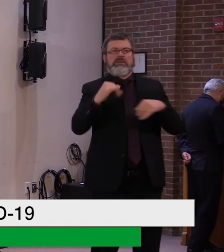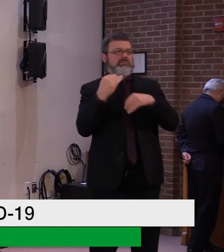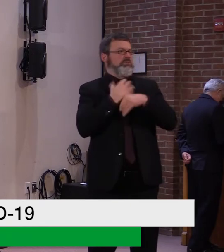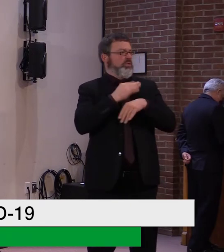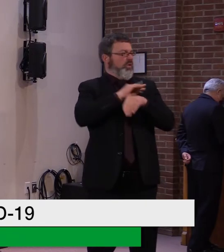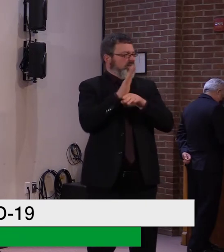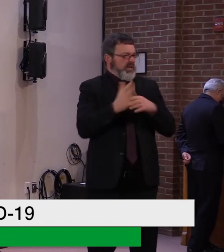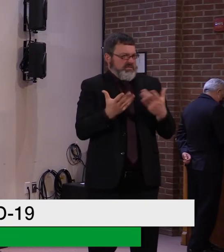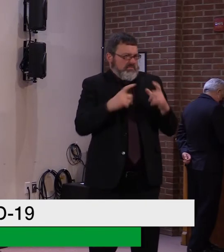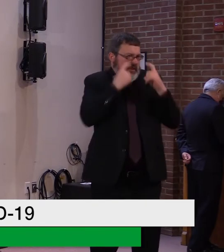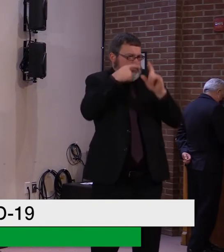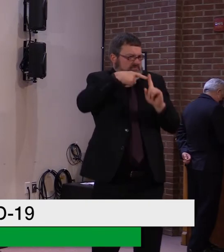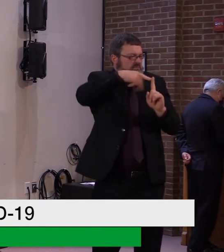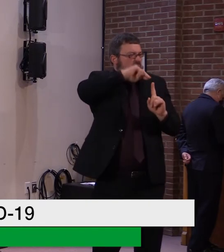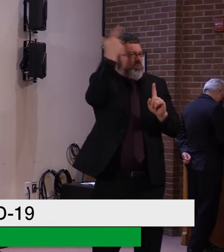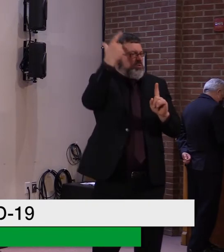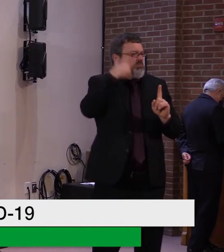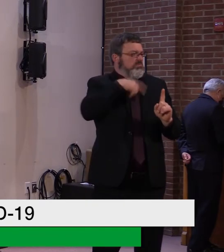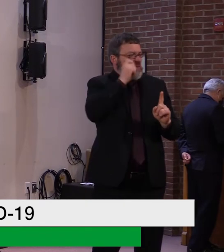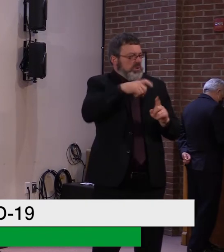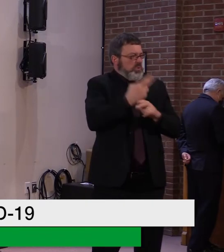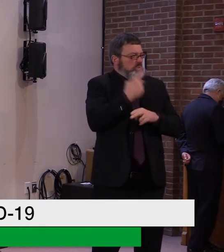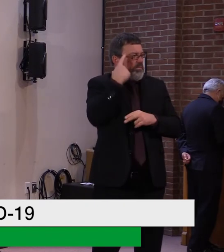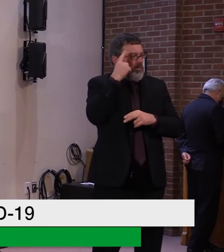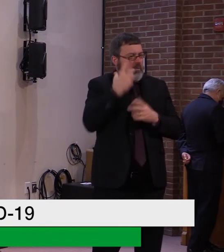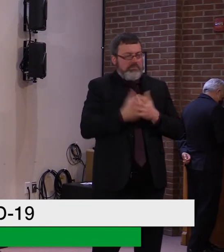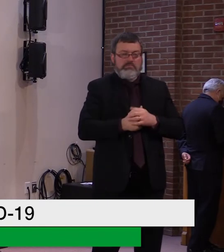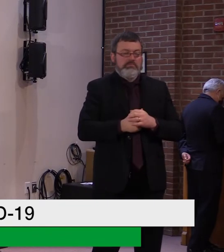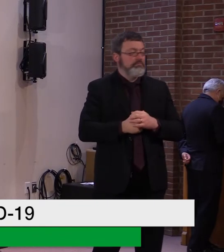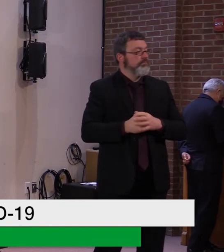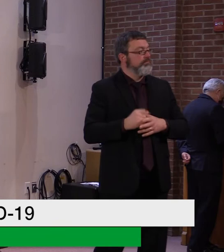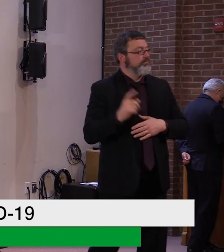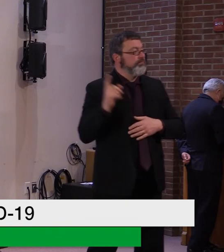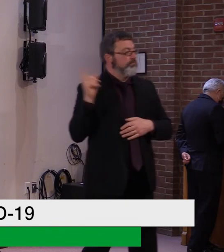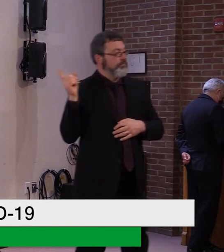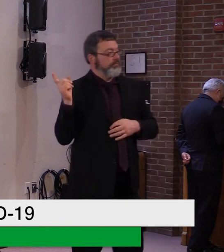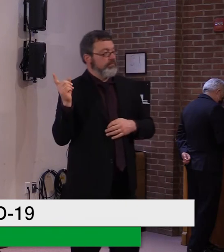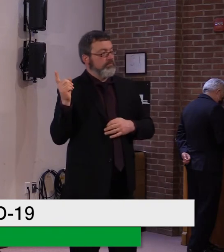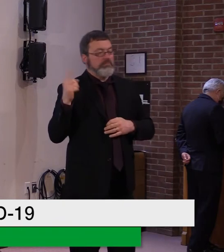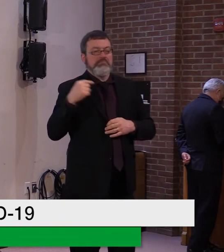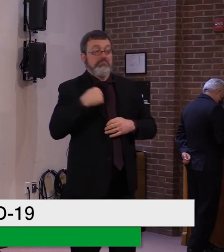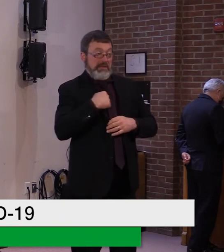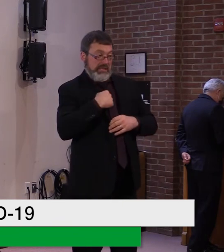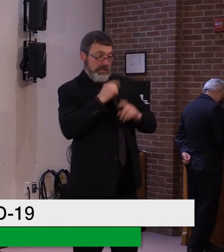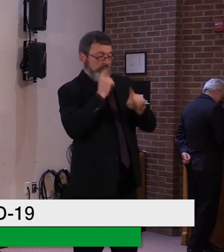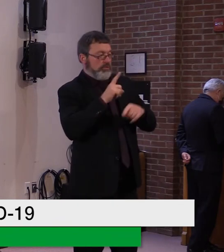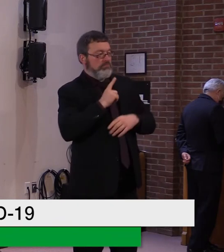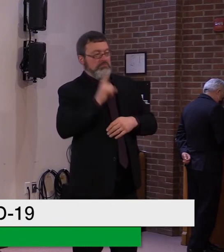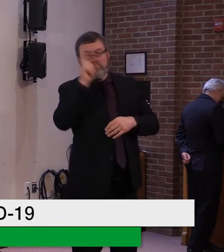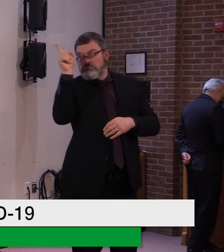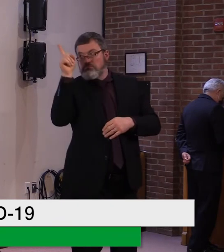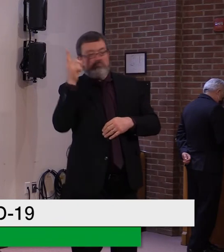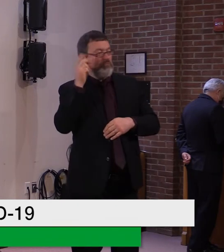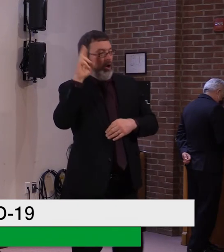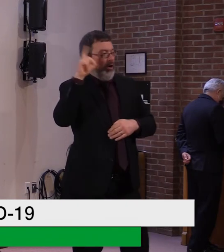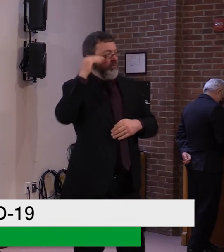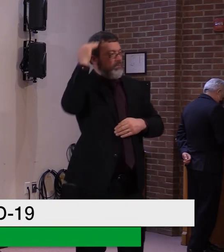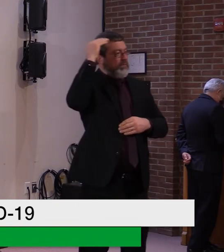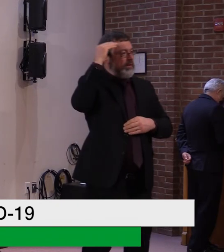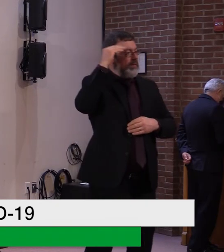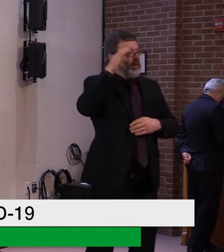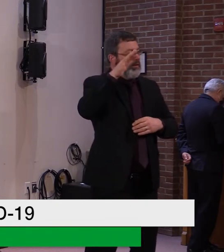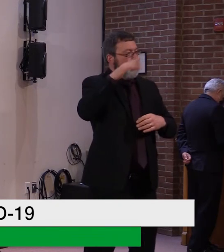let dr levine answer that but i would ask you steve to take a look at the states that don't have uh have not had mass mandates in their rate of